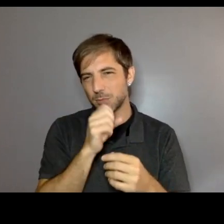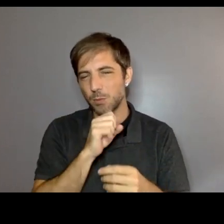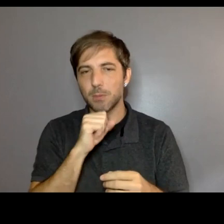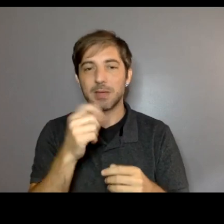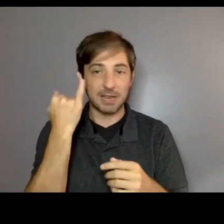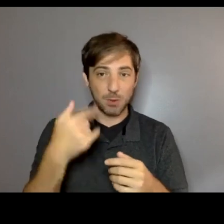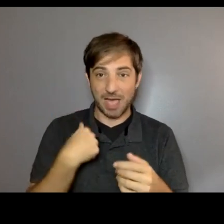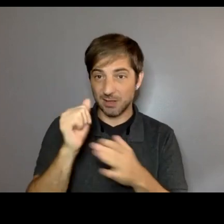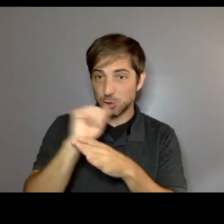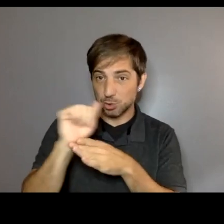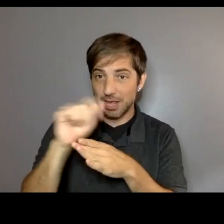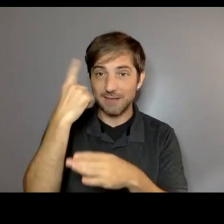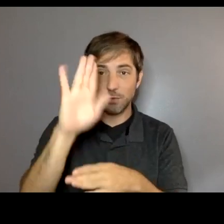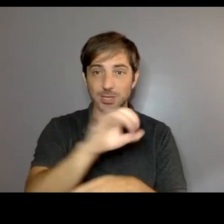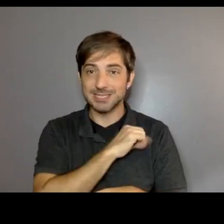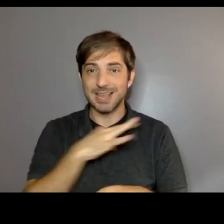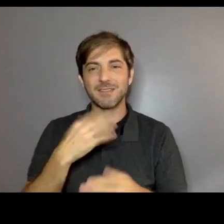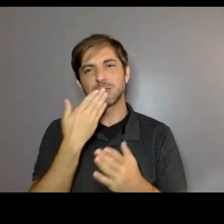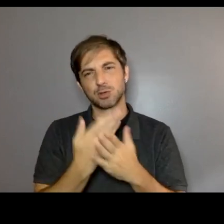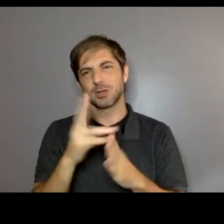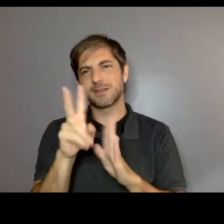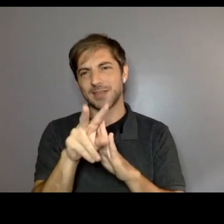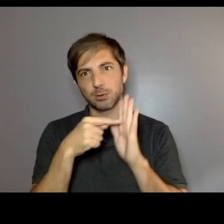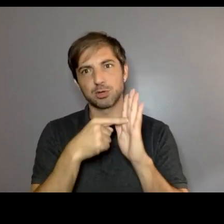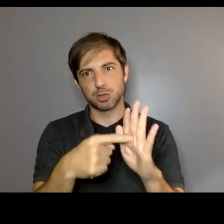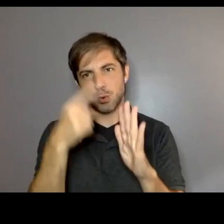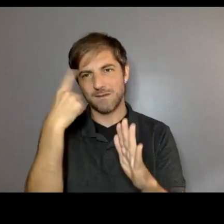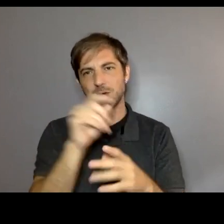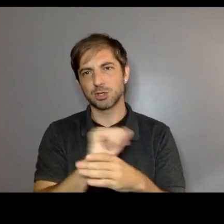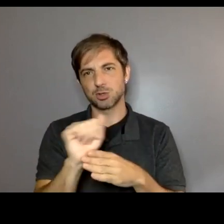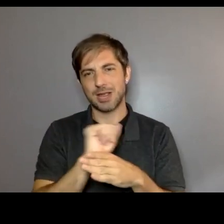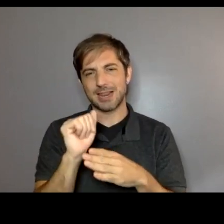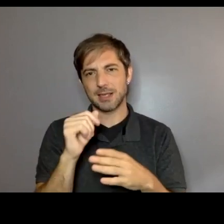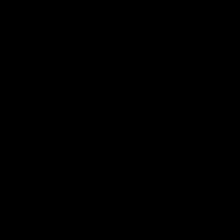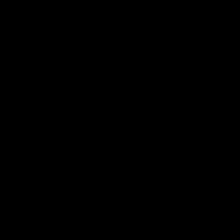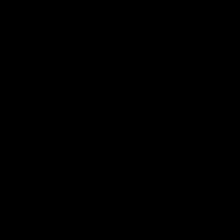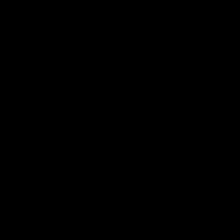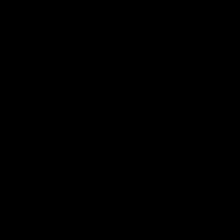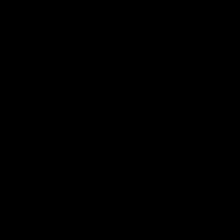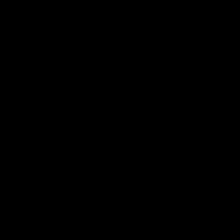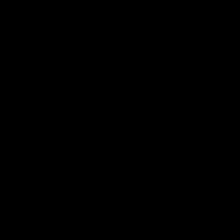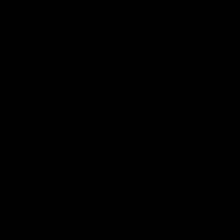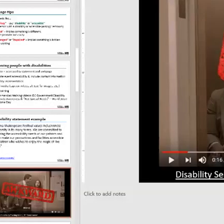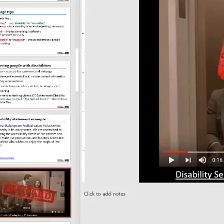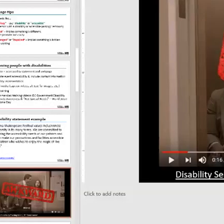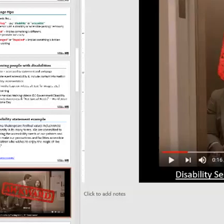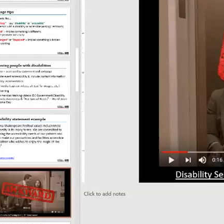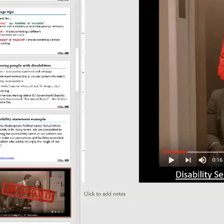I think that's a good one to show. Let's see, I will pull the slides back up